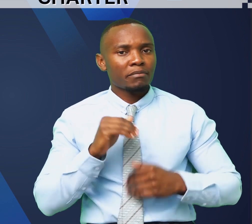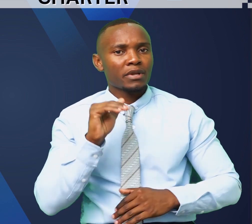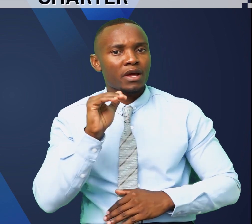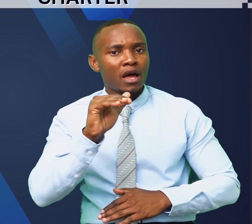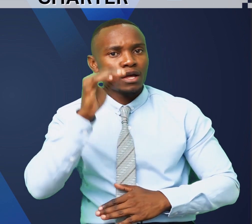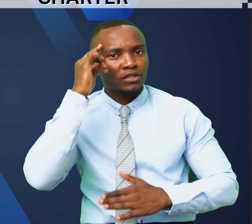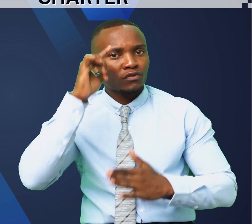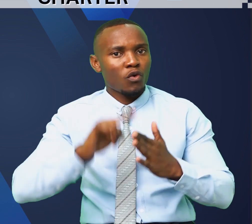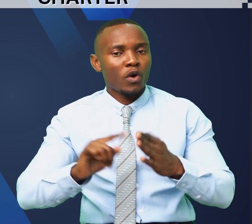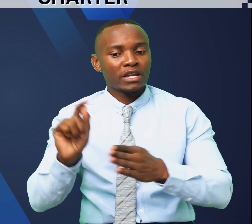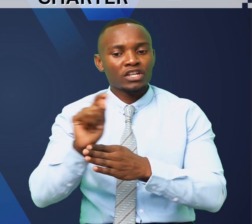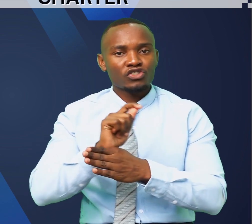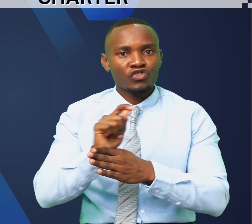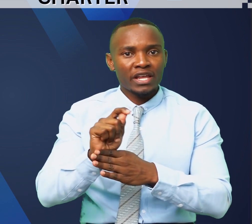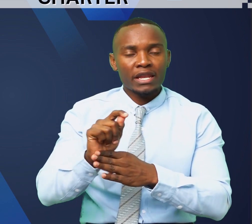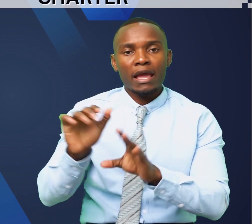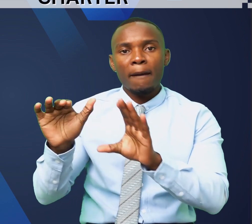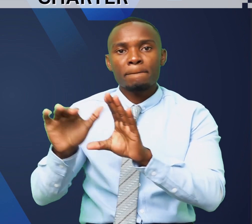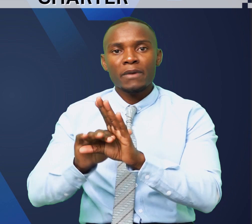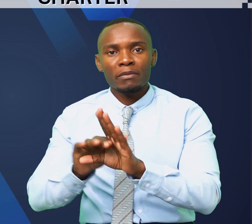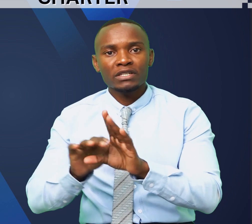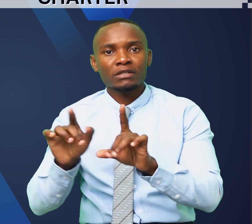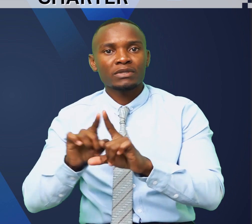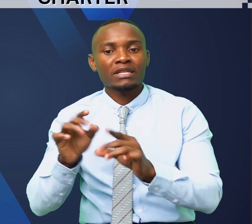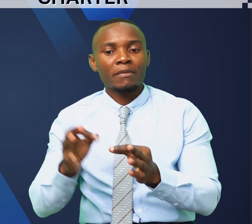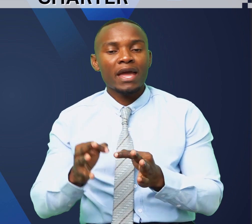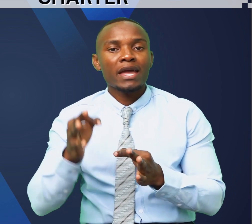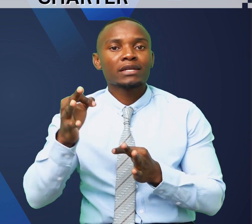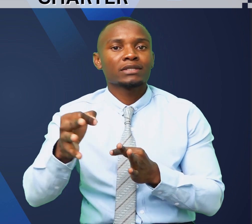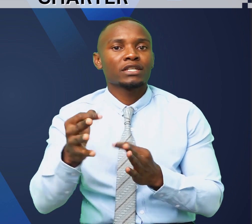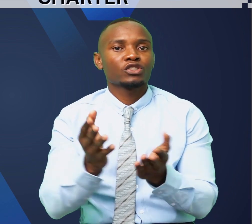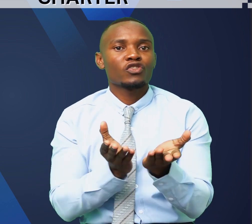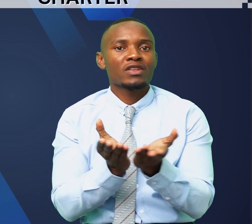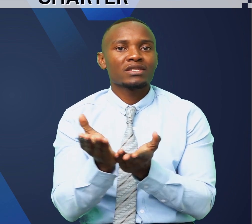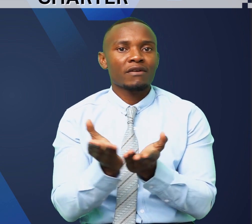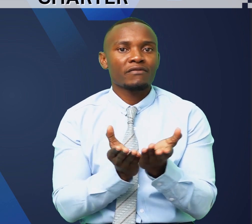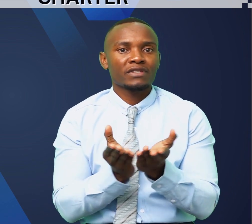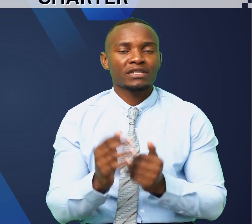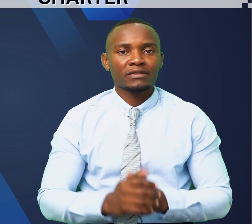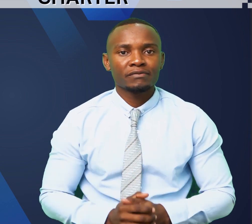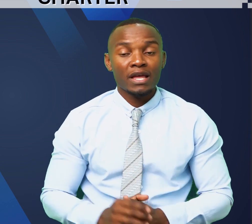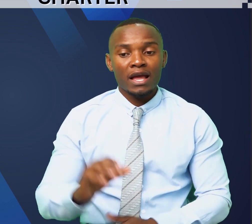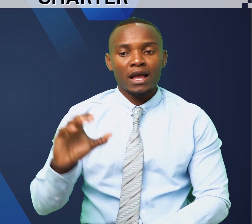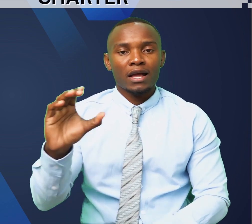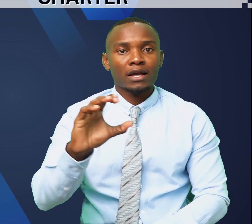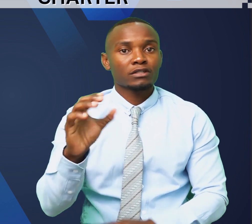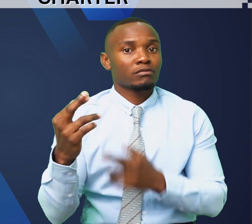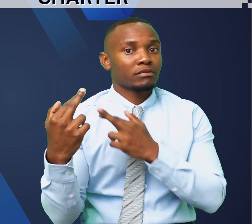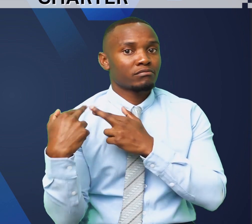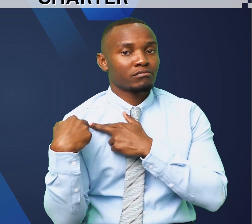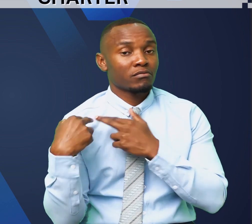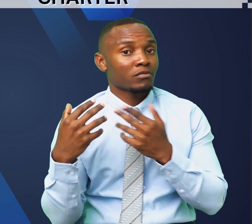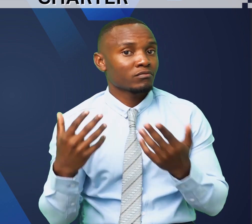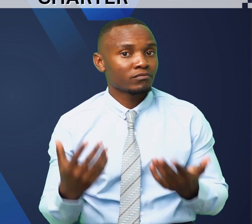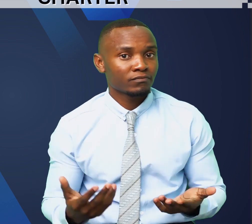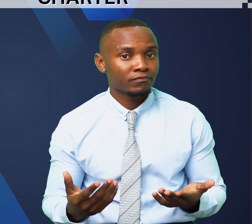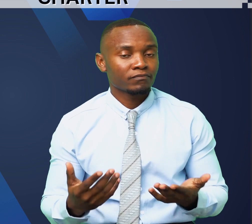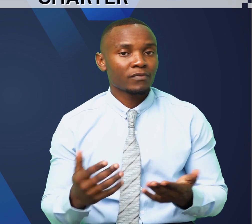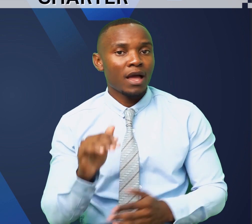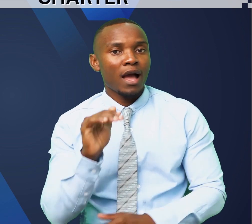for training, membership, and extension service. Customer obligation, make a